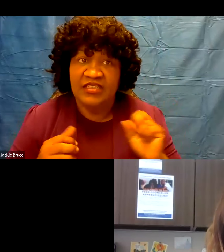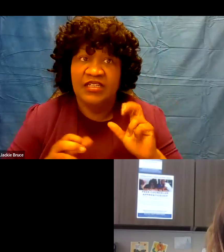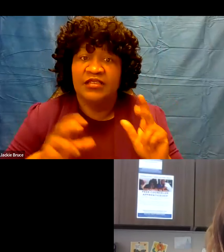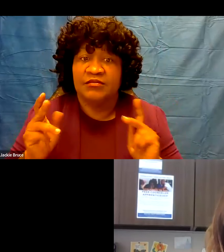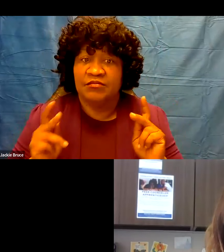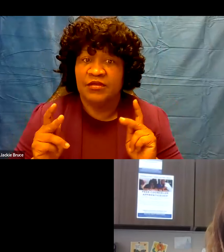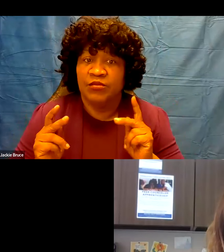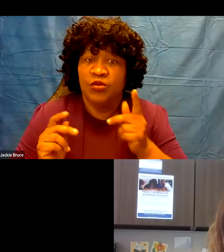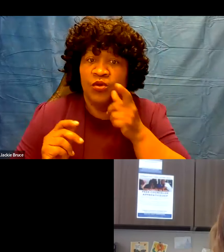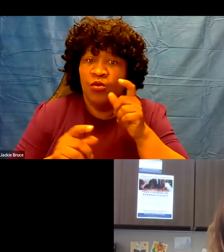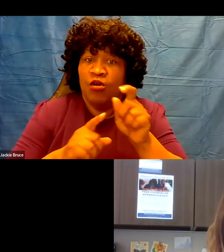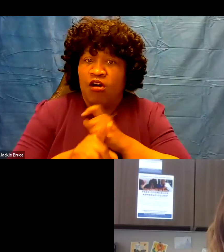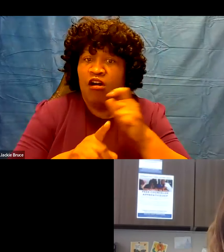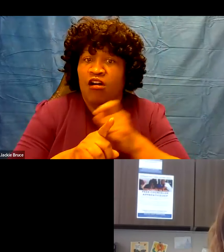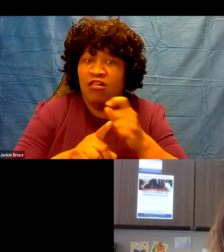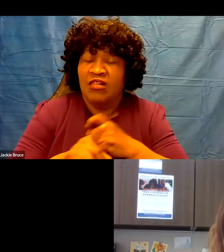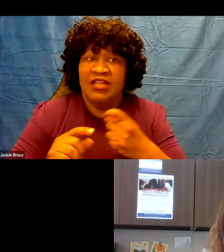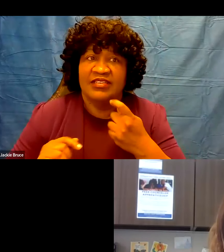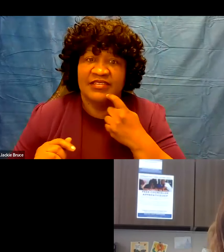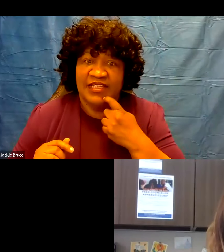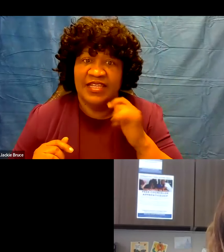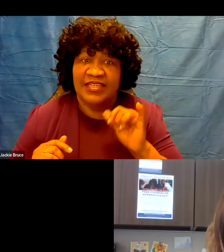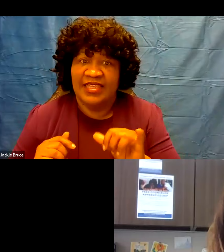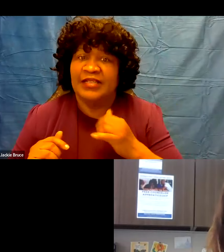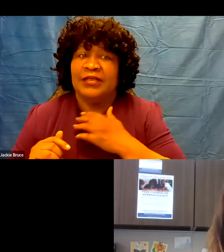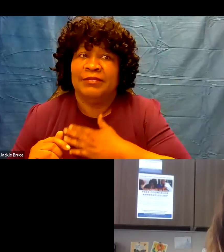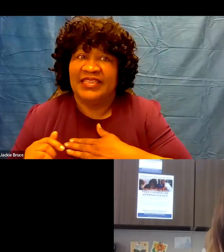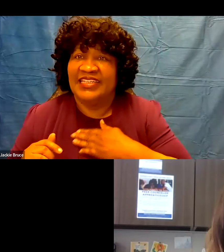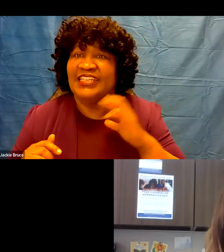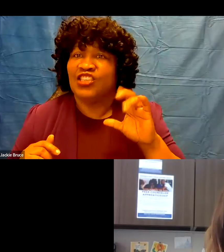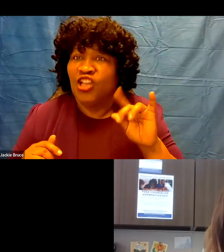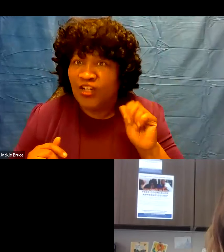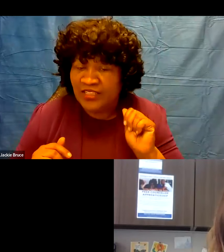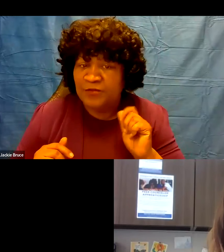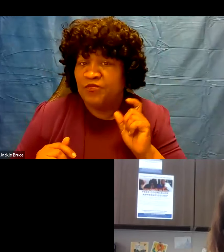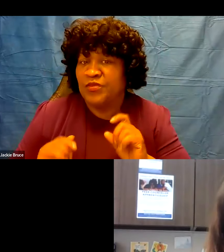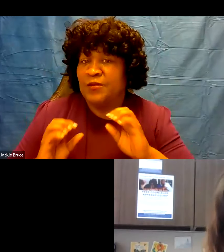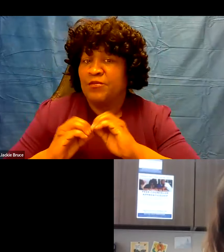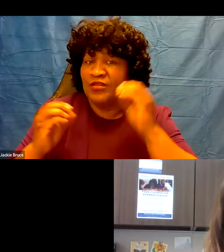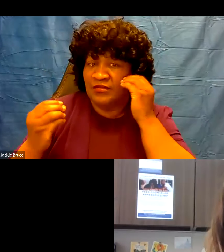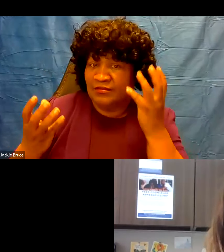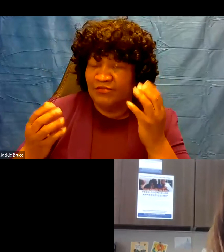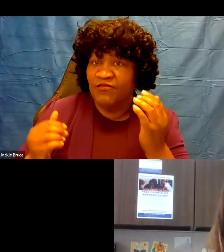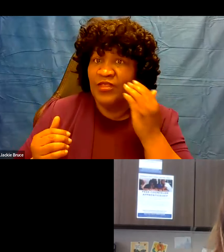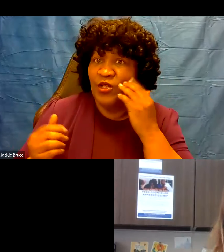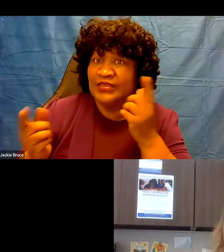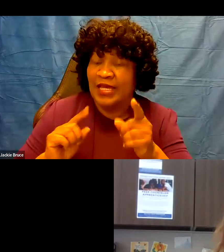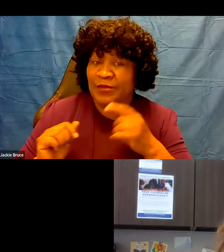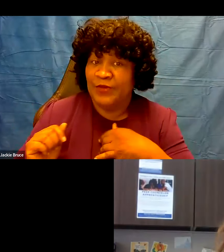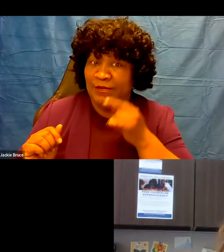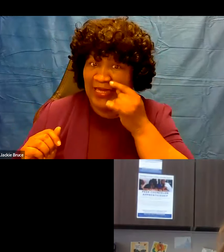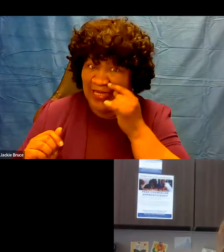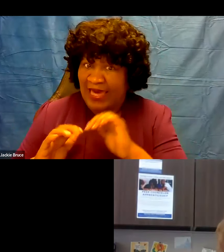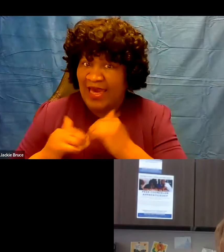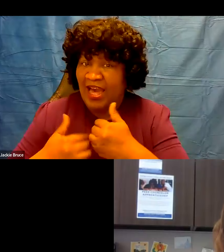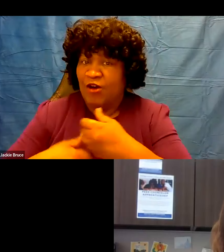away who were calling me, and he said, my own clinic, Claudia, please, we need to get information. We know this has happened with my kid, and how we